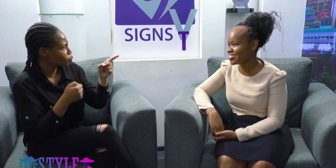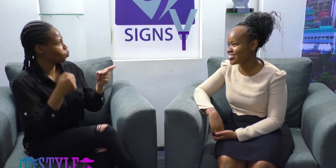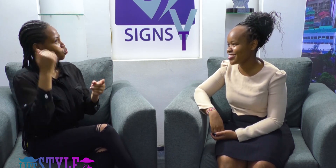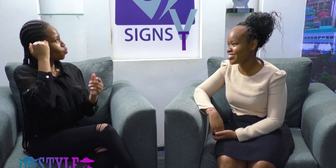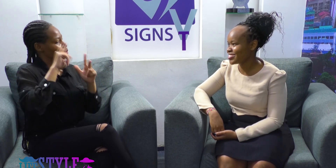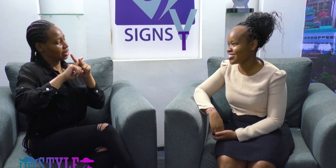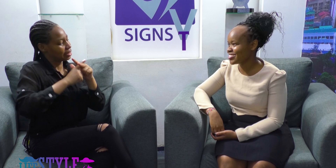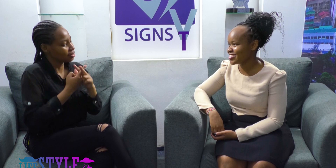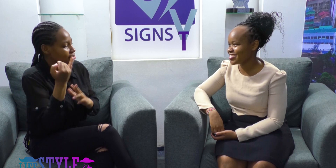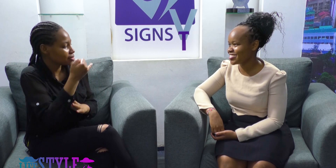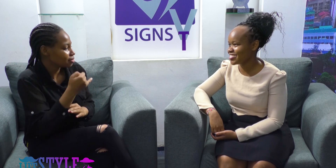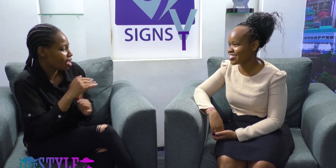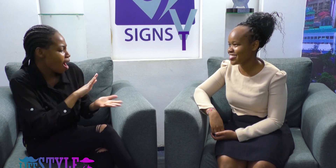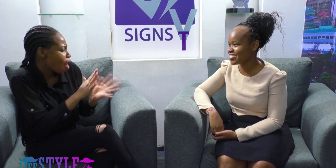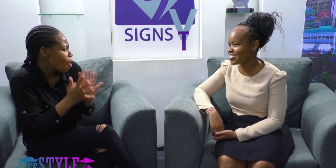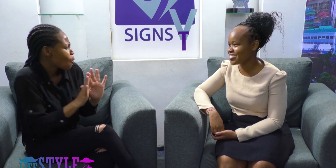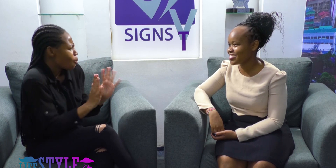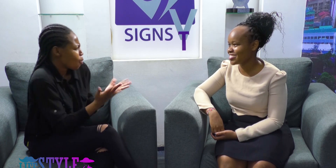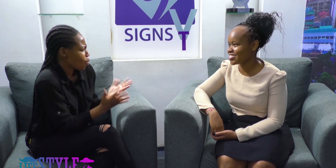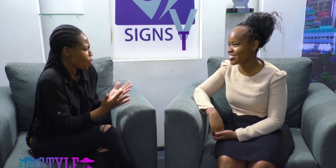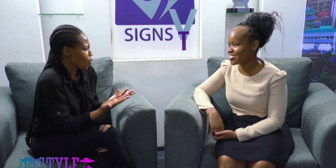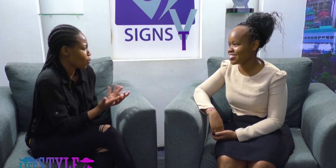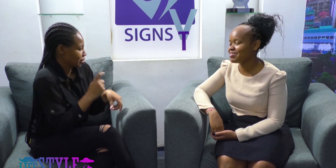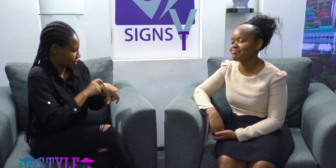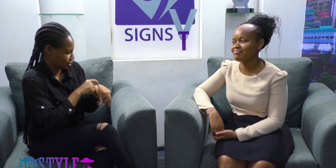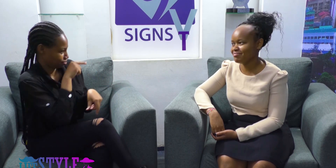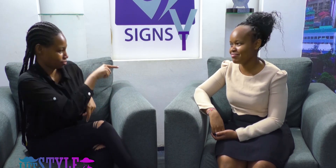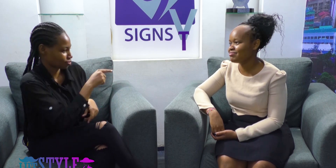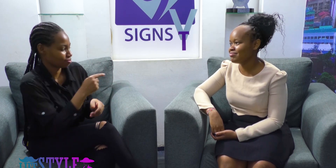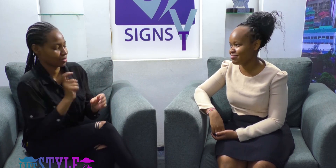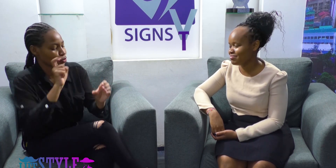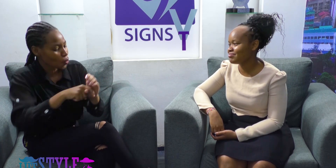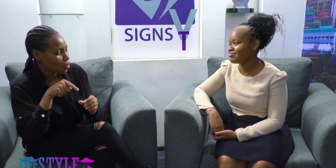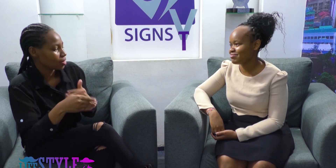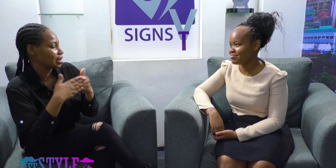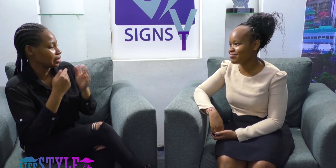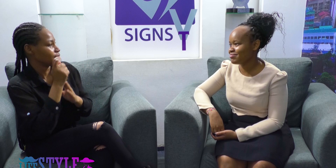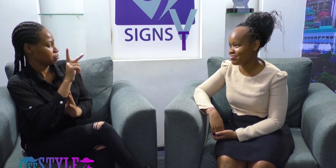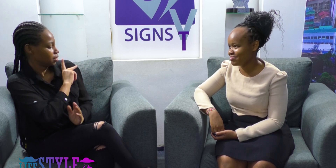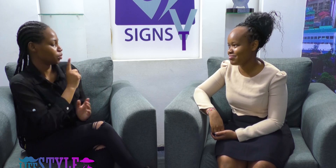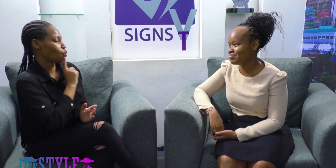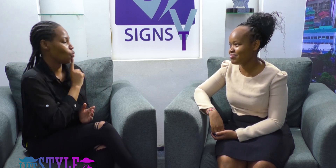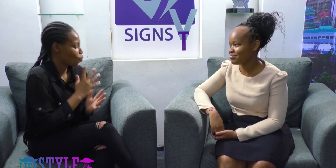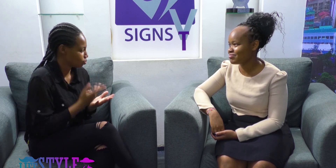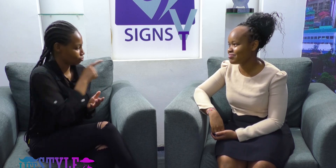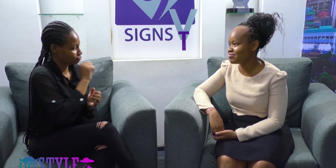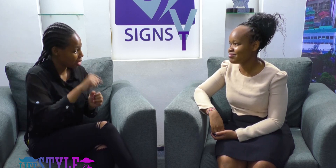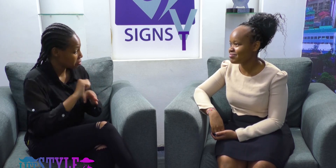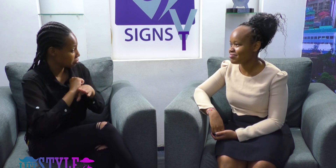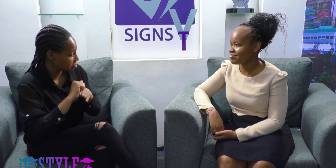Previously, you were doing art and you started, how did you start drawing? When you joined Science TV, the MD told